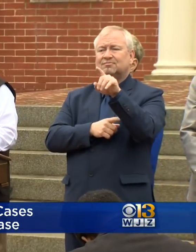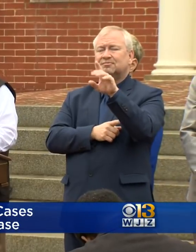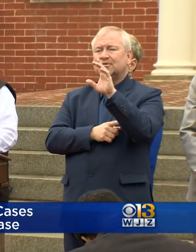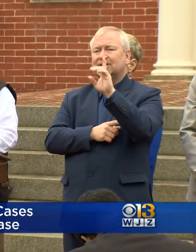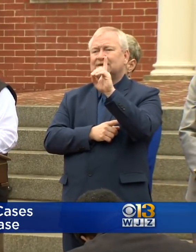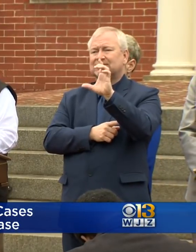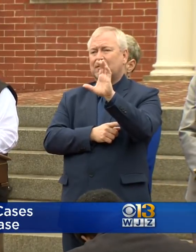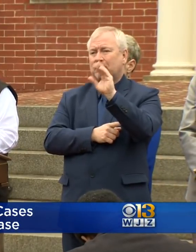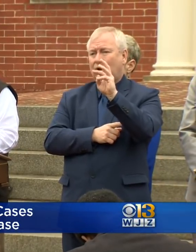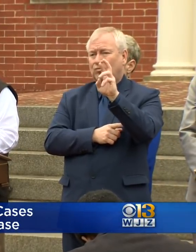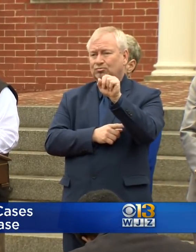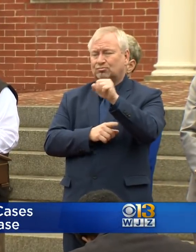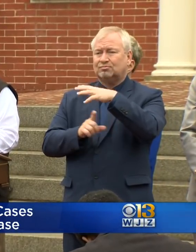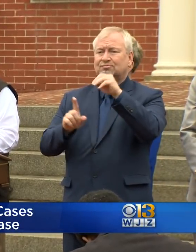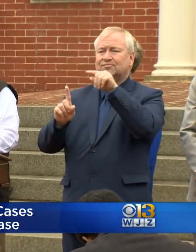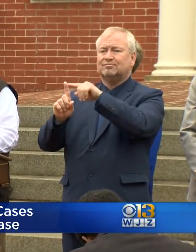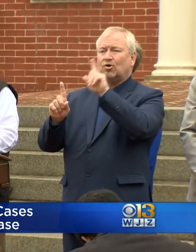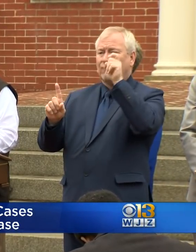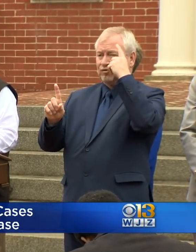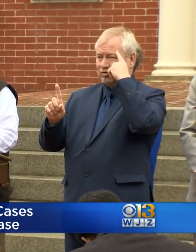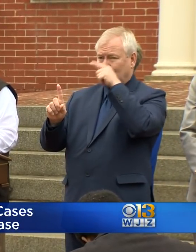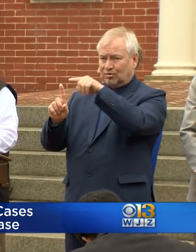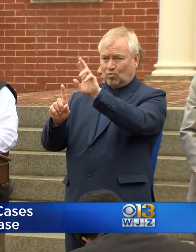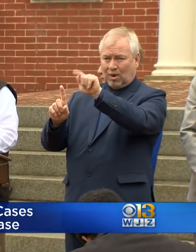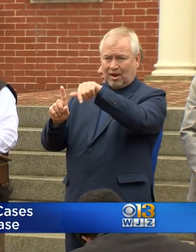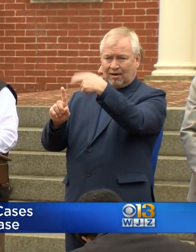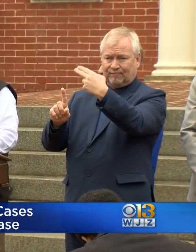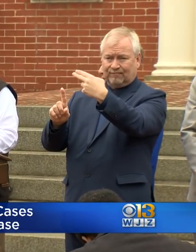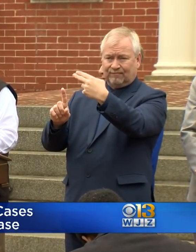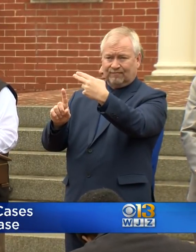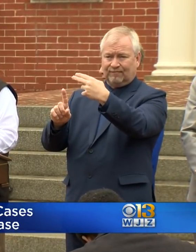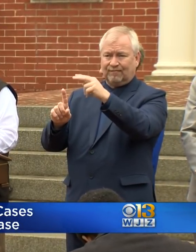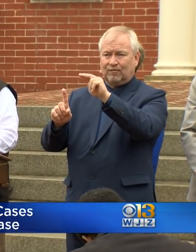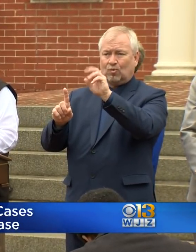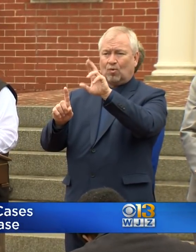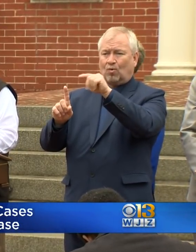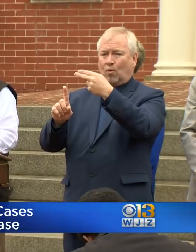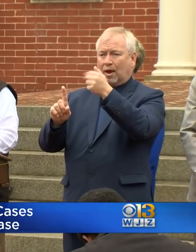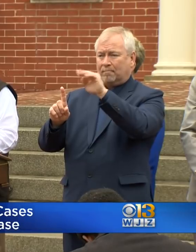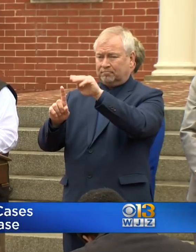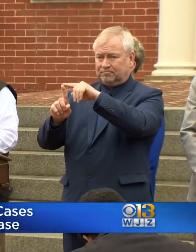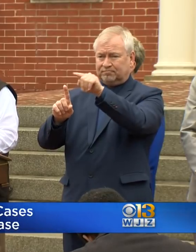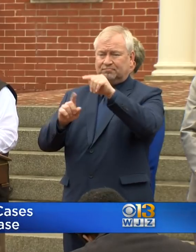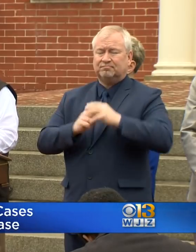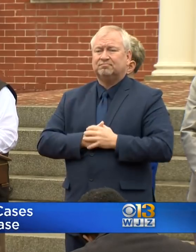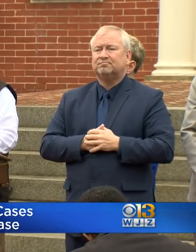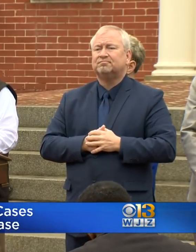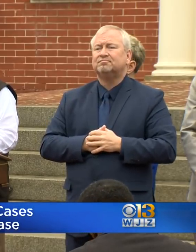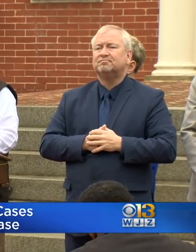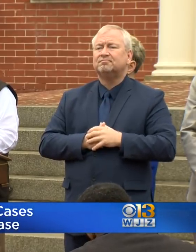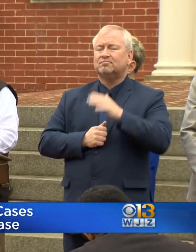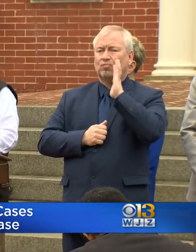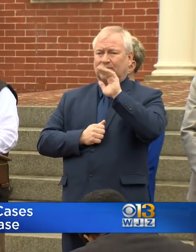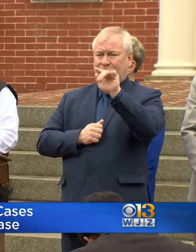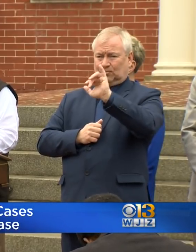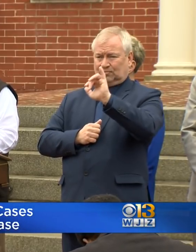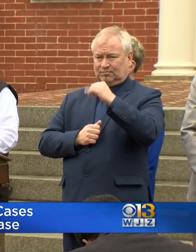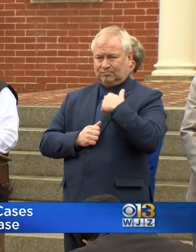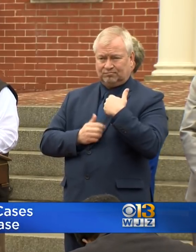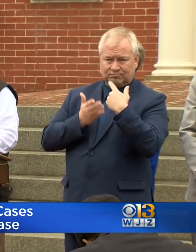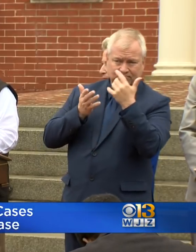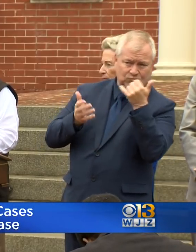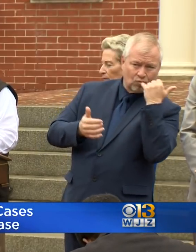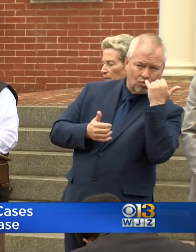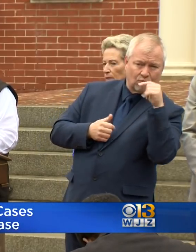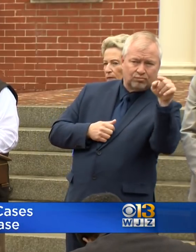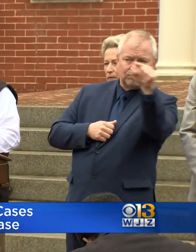Ralph Northam. I will also be convening our second call with all of the county